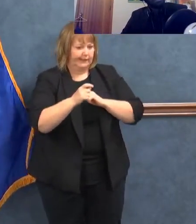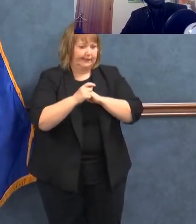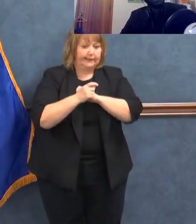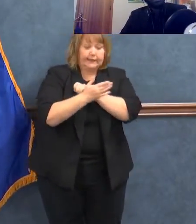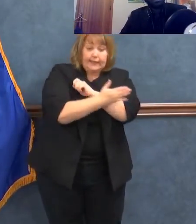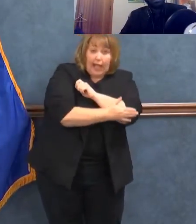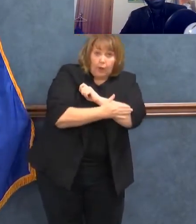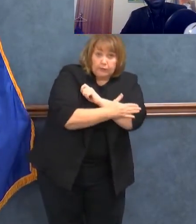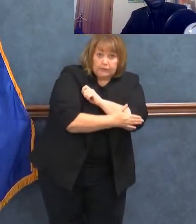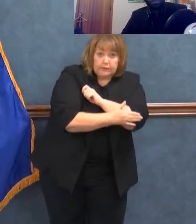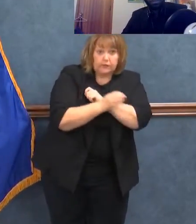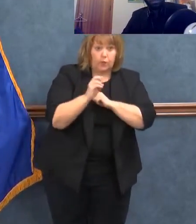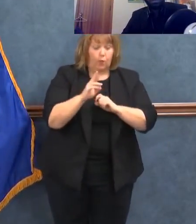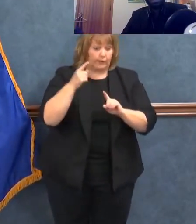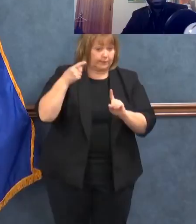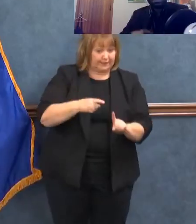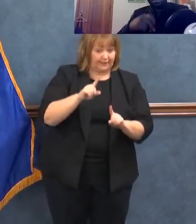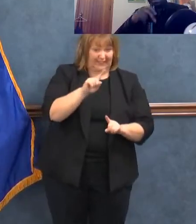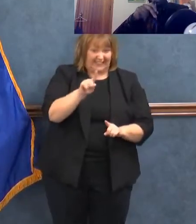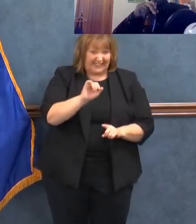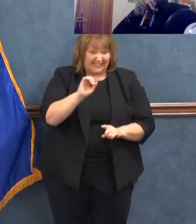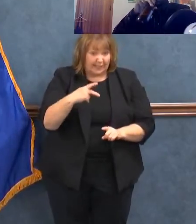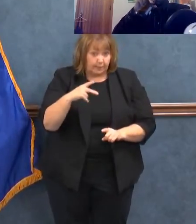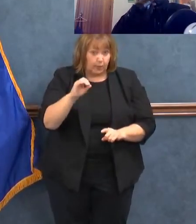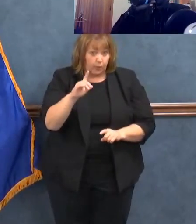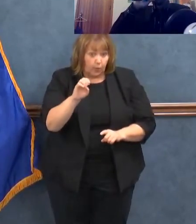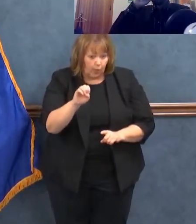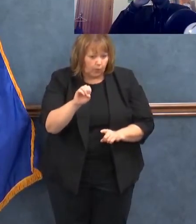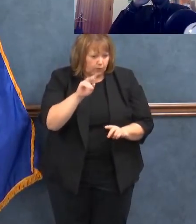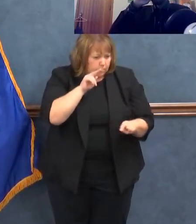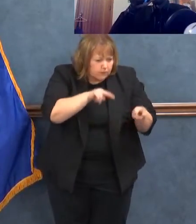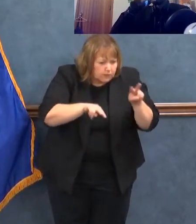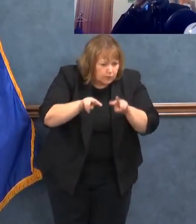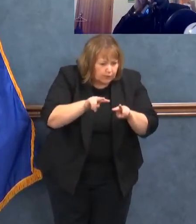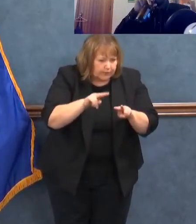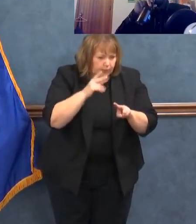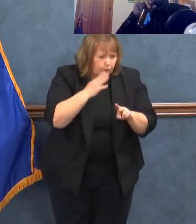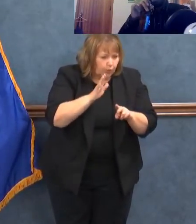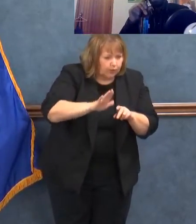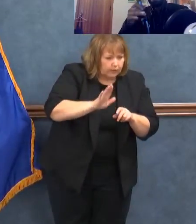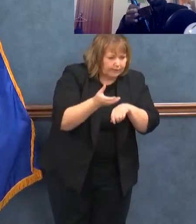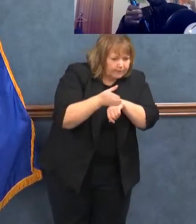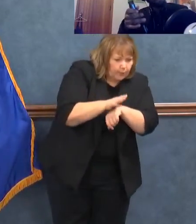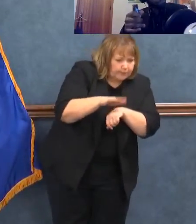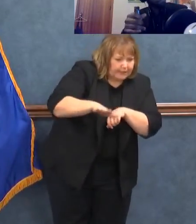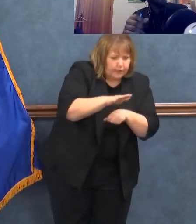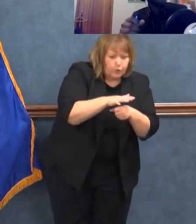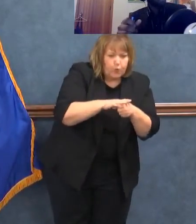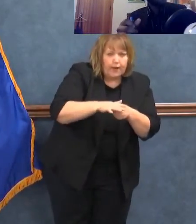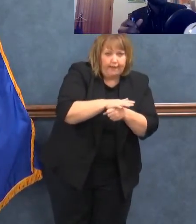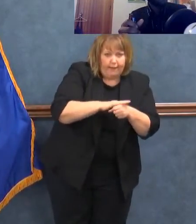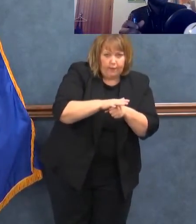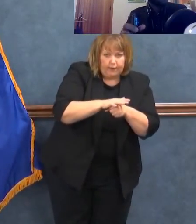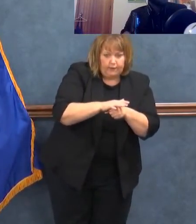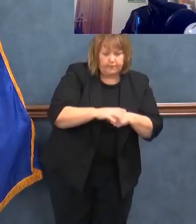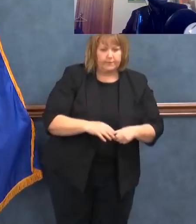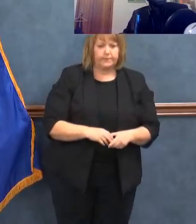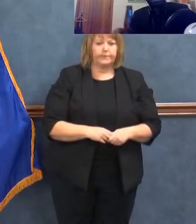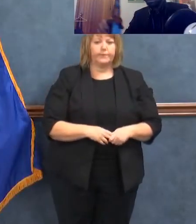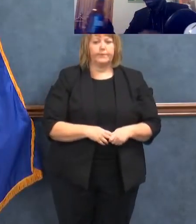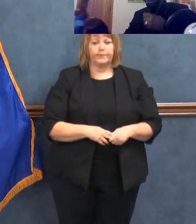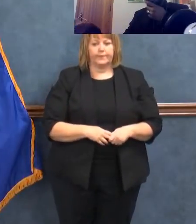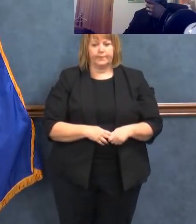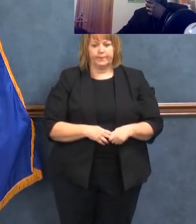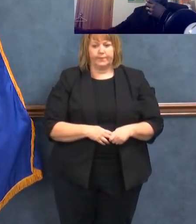codes we need to target more specifically with mitigation and or enforcement measures.